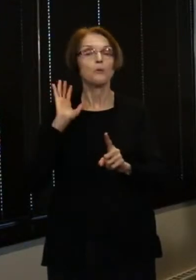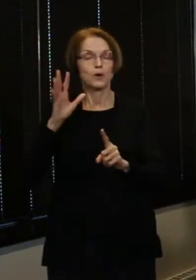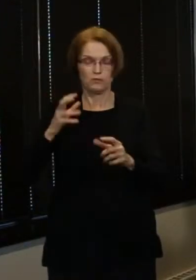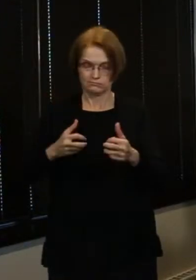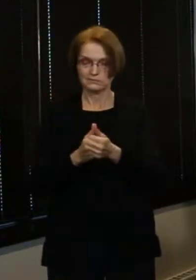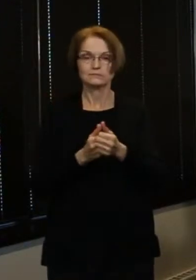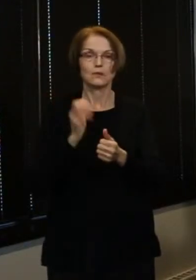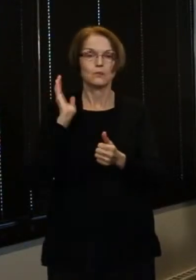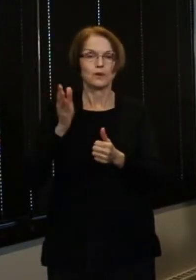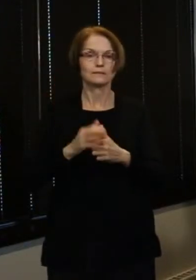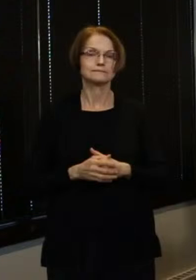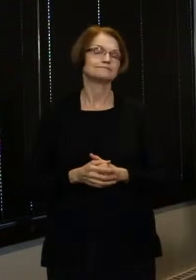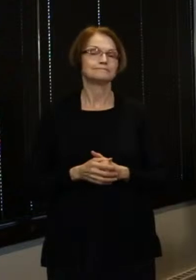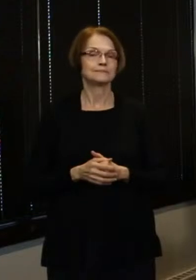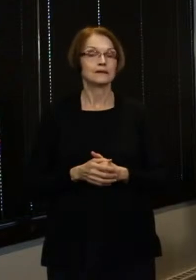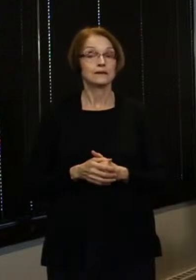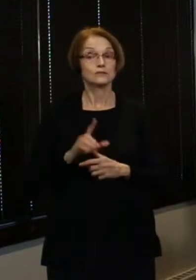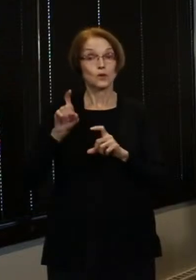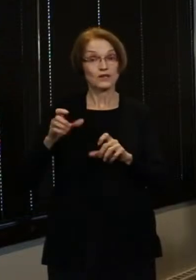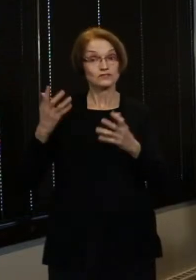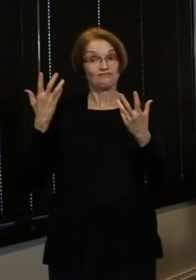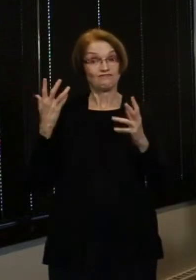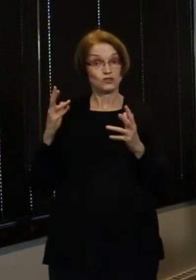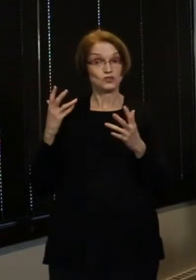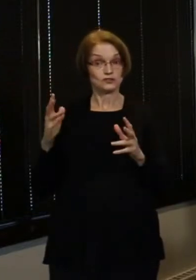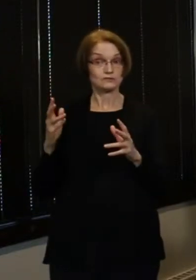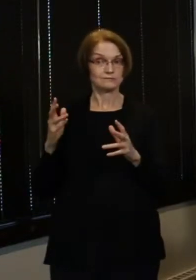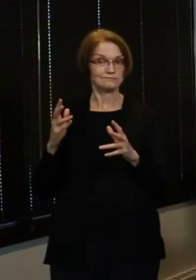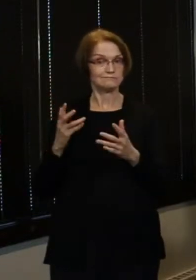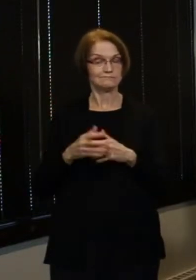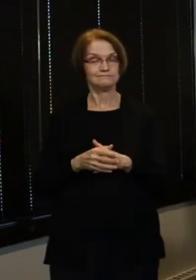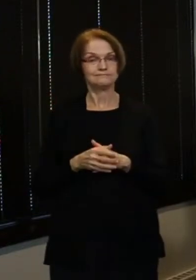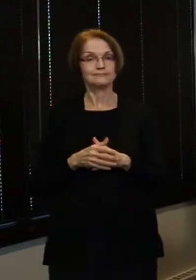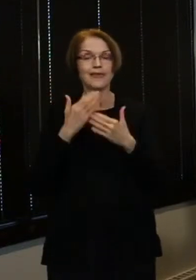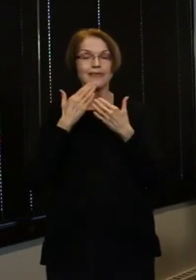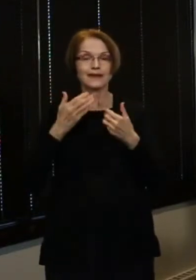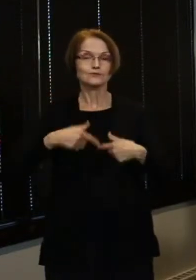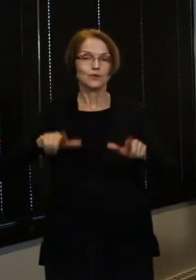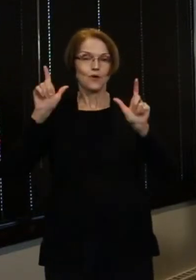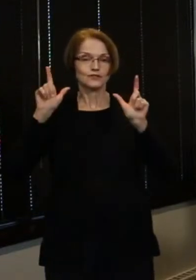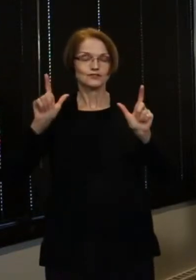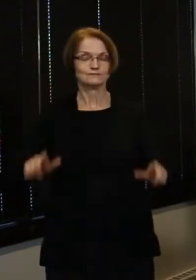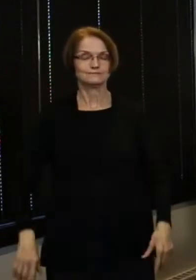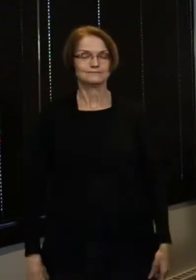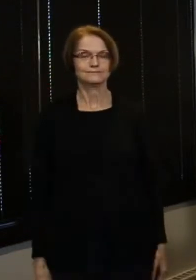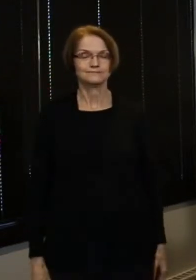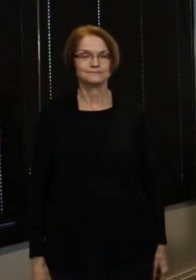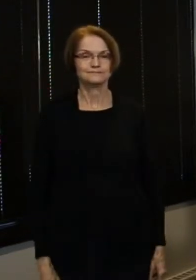That concludes our list of questions received prior to today's briefing. Thanks for watching.